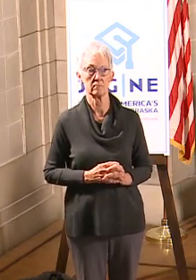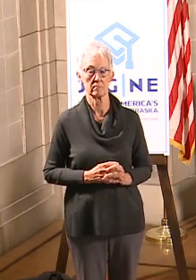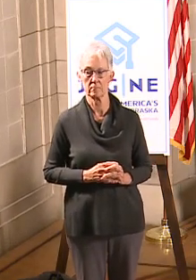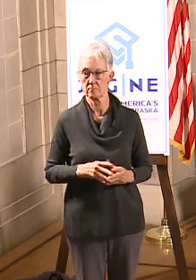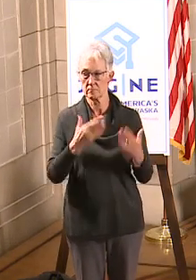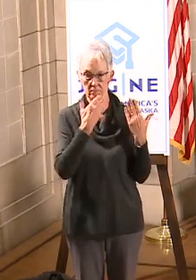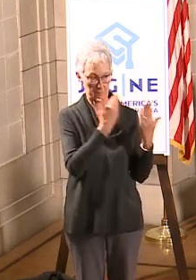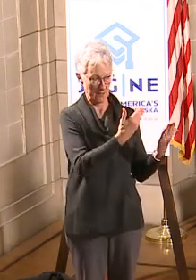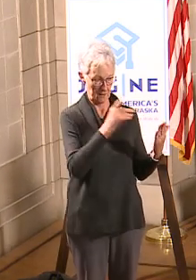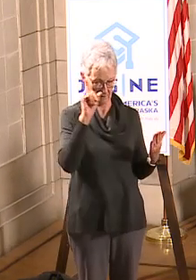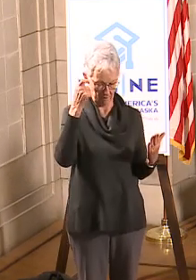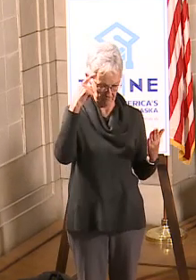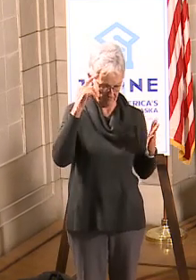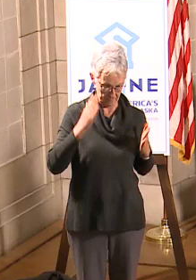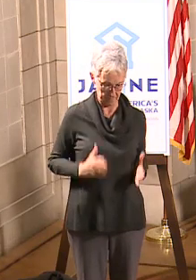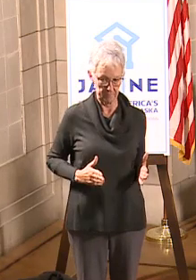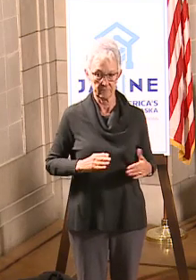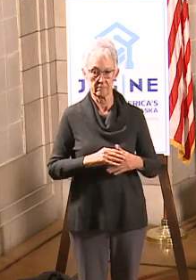Thank you, Governor.